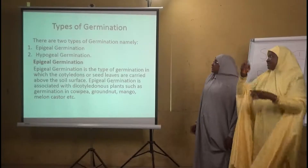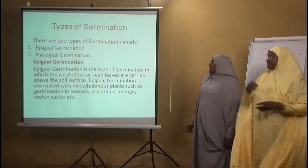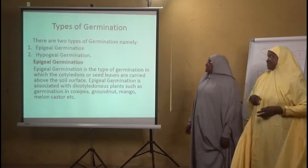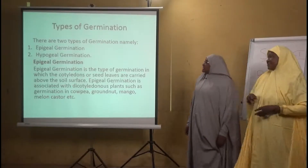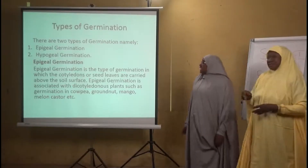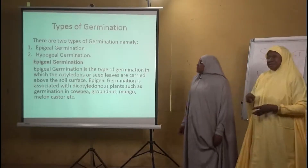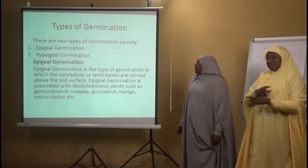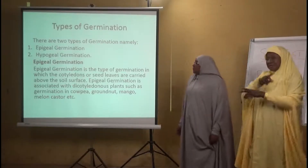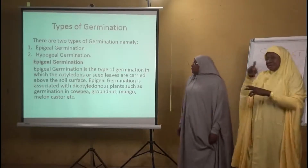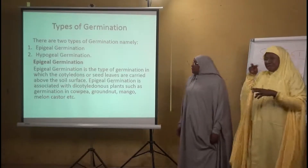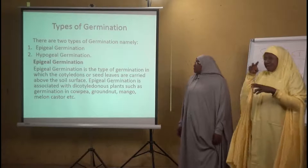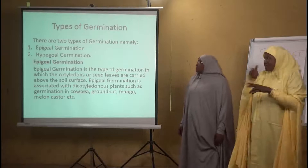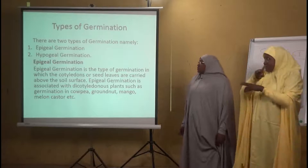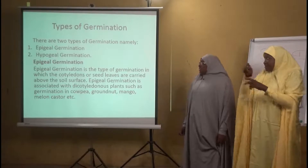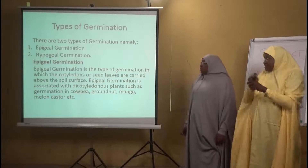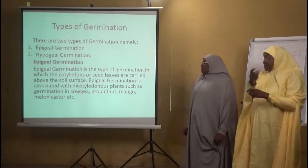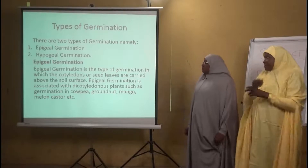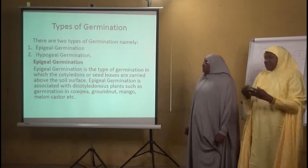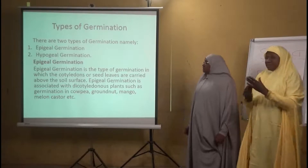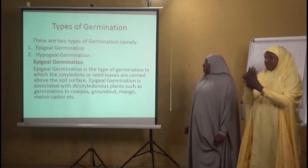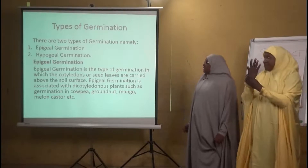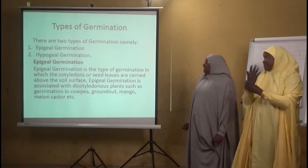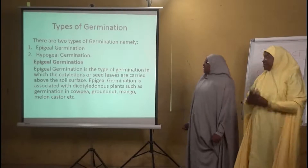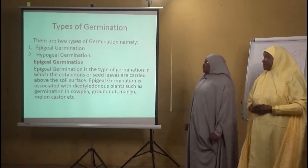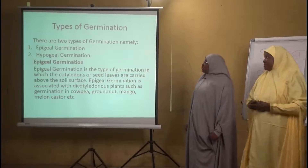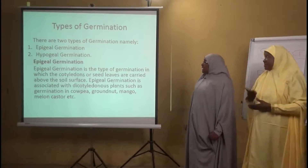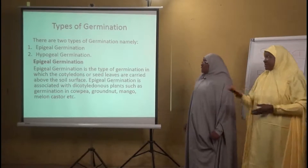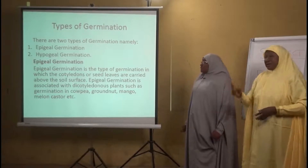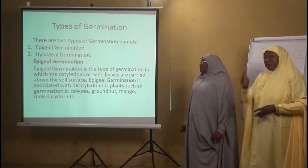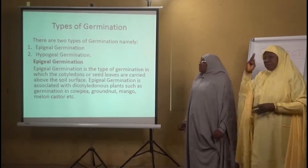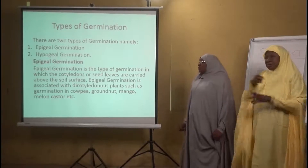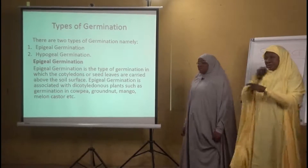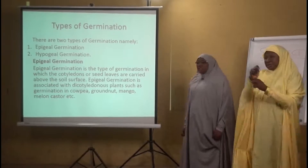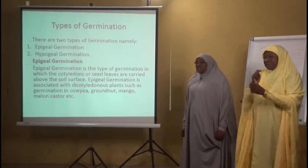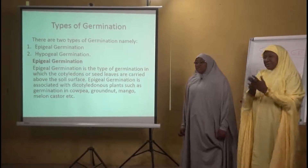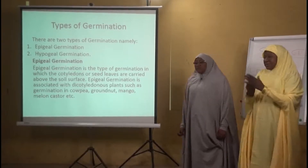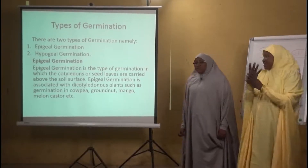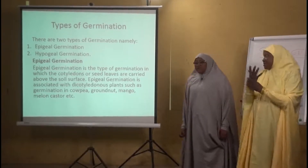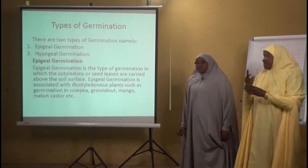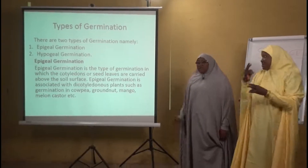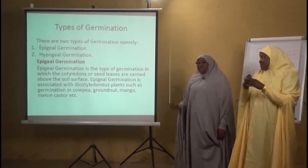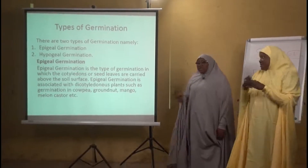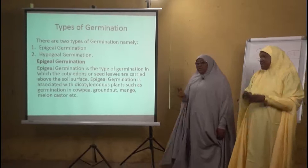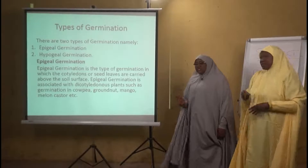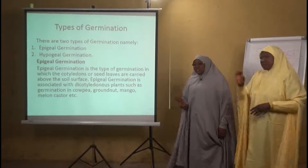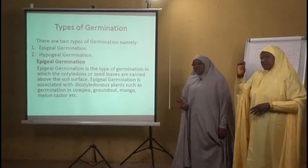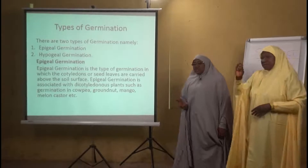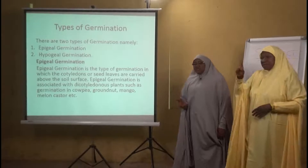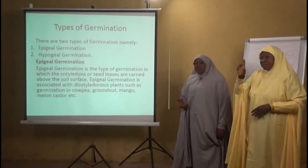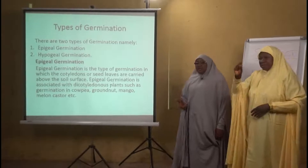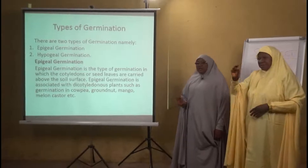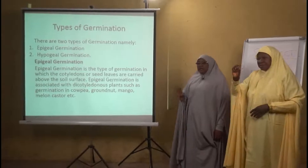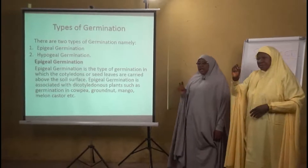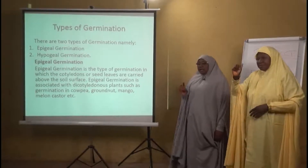Let's look at types of germination. There are two types of germination, namely Epidural